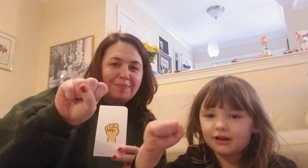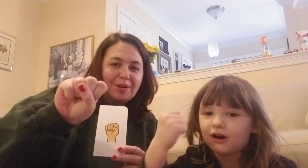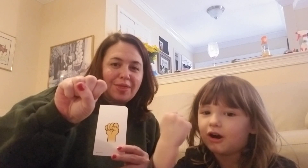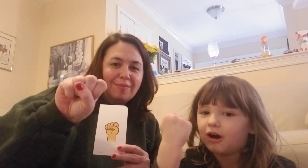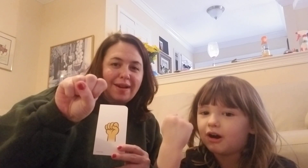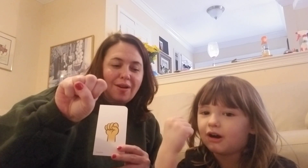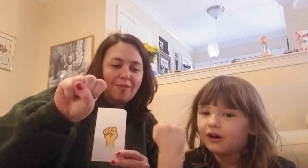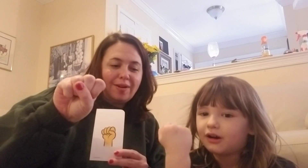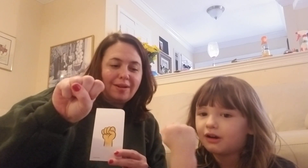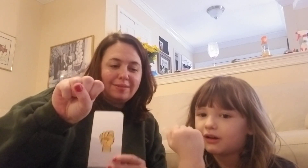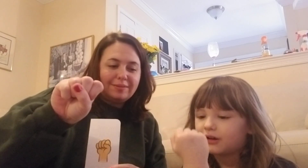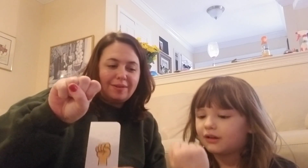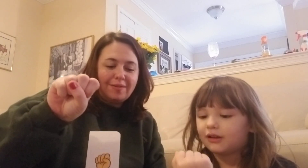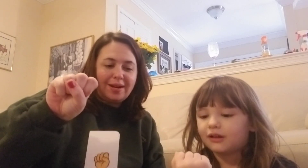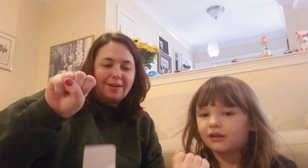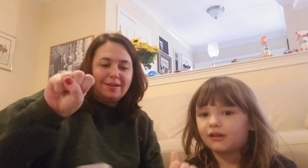your thumb right over here.